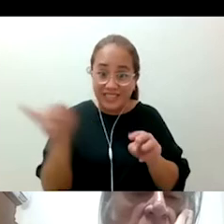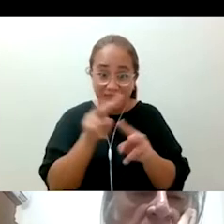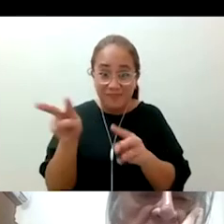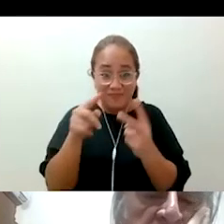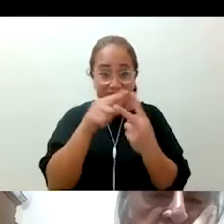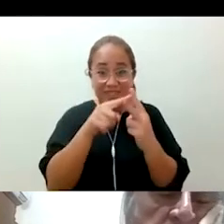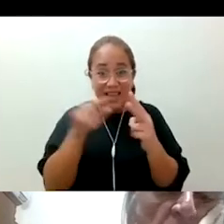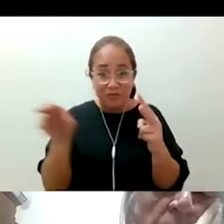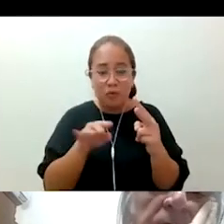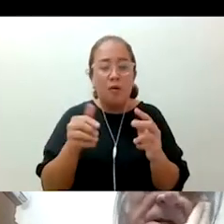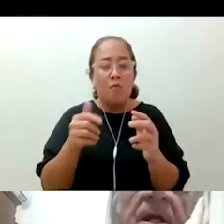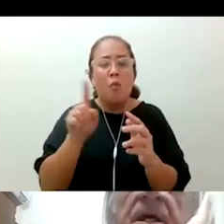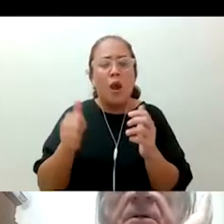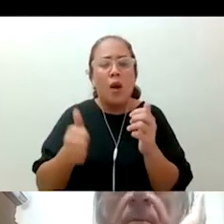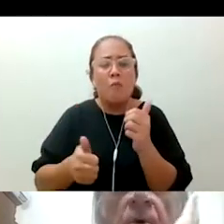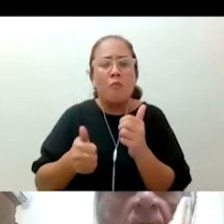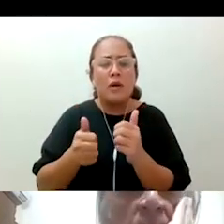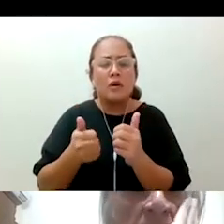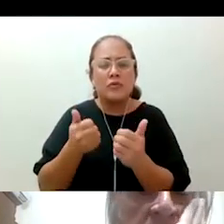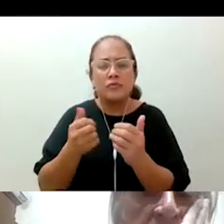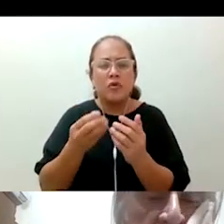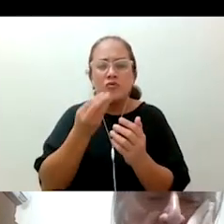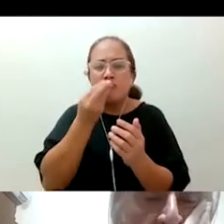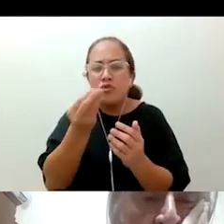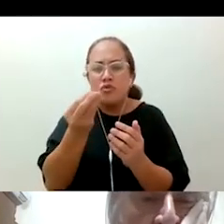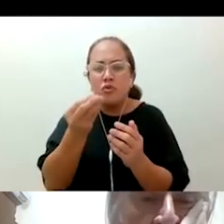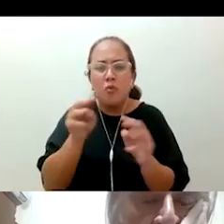most movements? Which has the least number of movements?